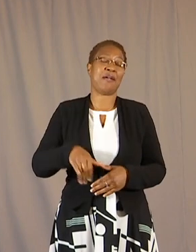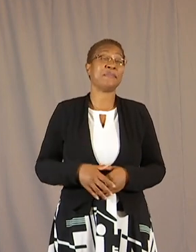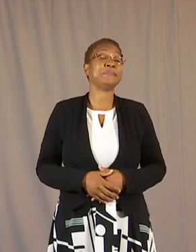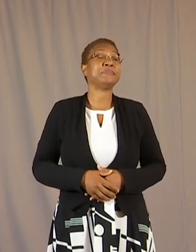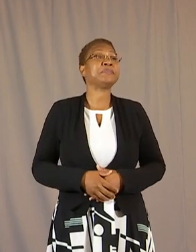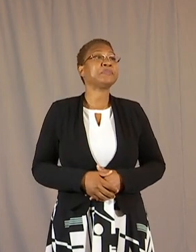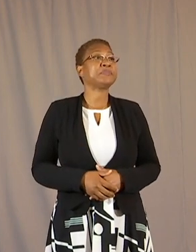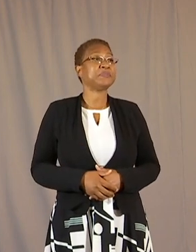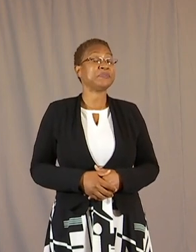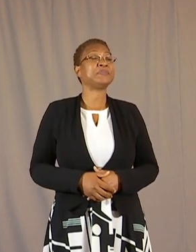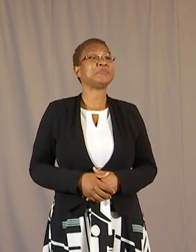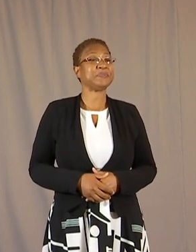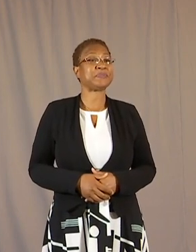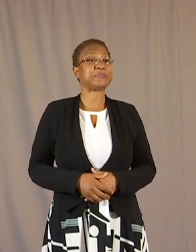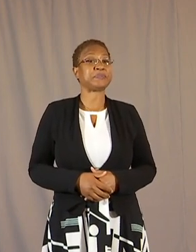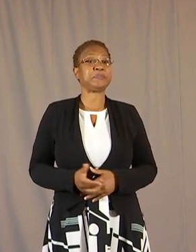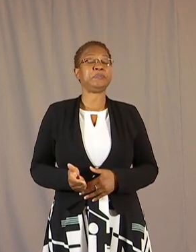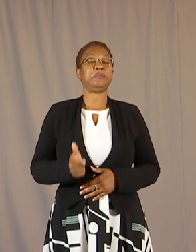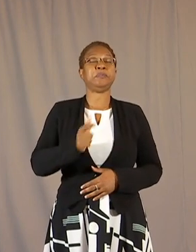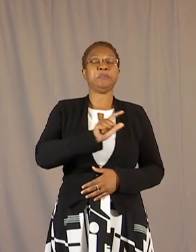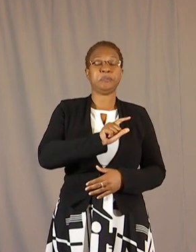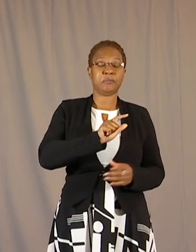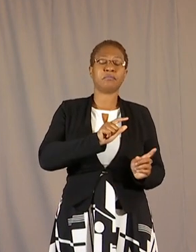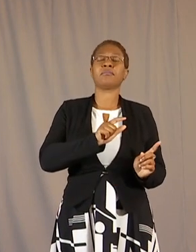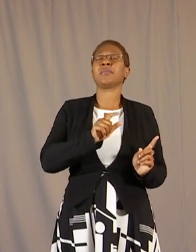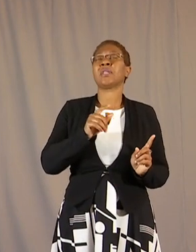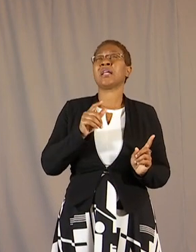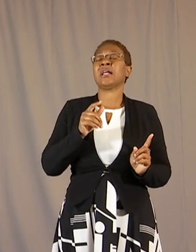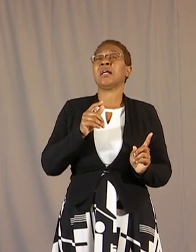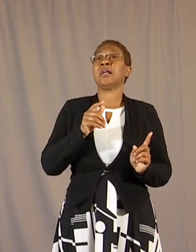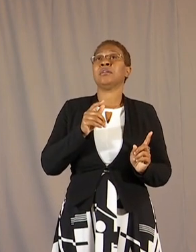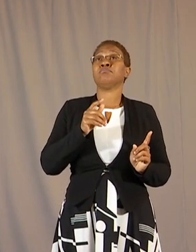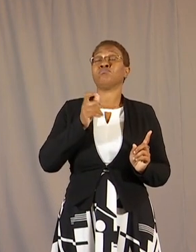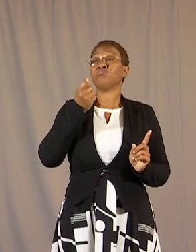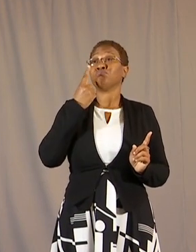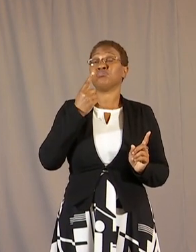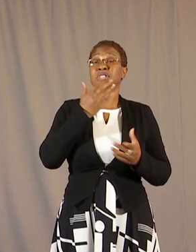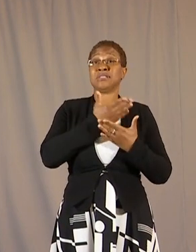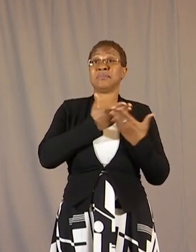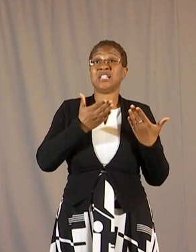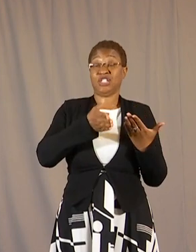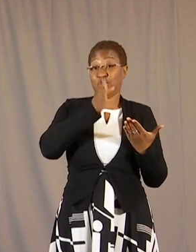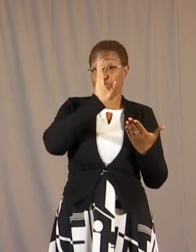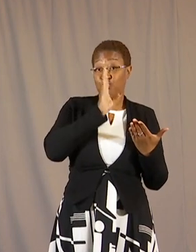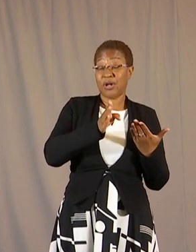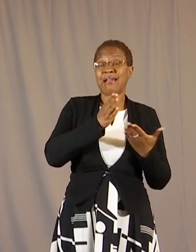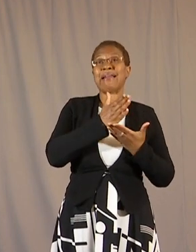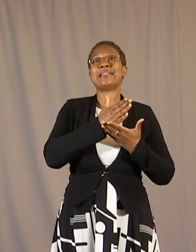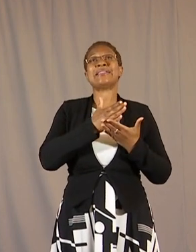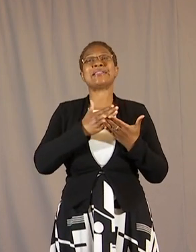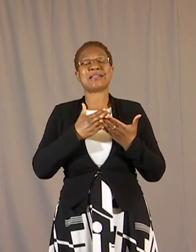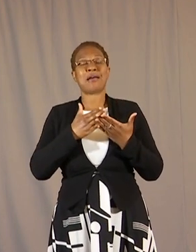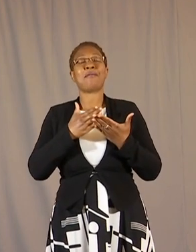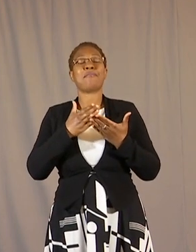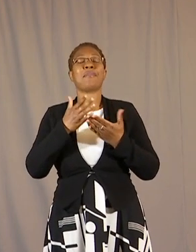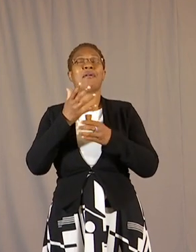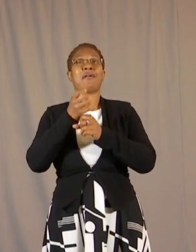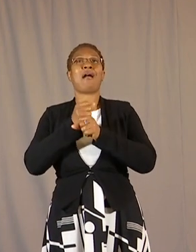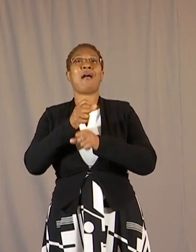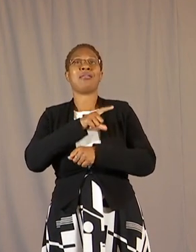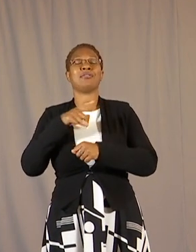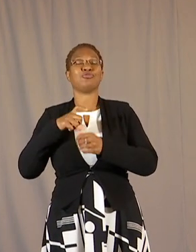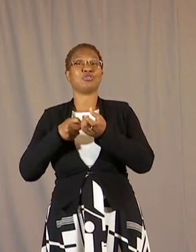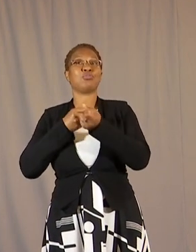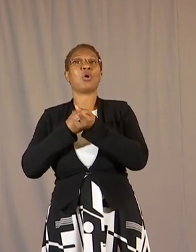So there were things that, as Tommy said, that were direct. There were other decisions that got legislative support and support from the